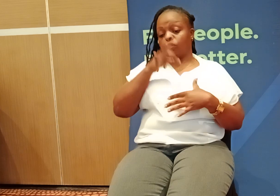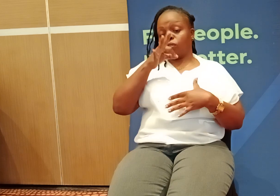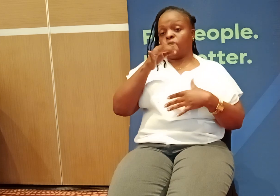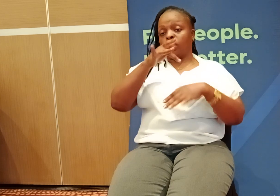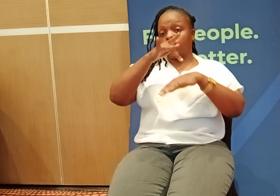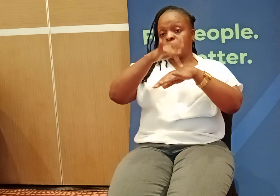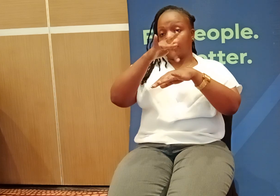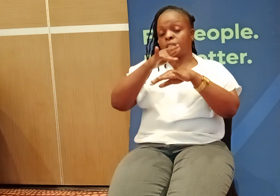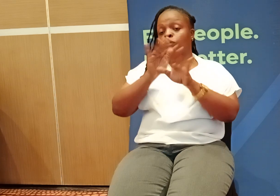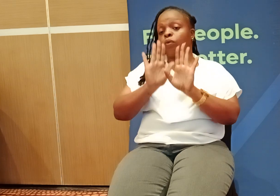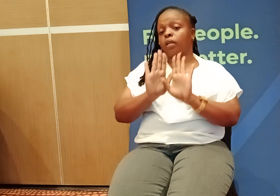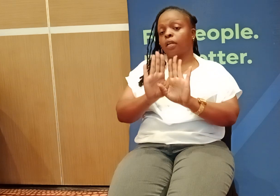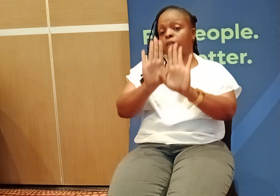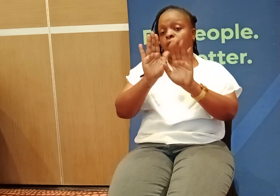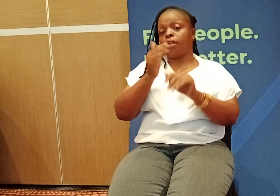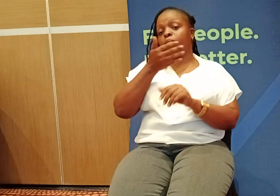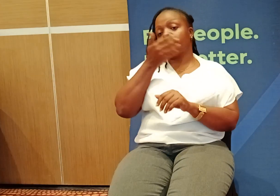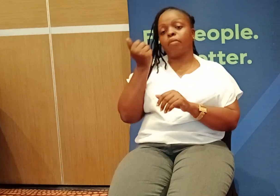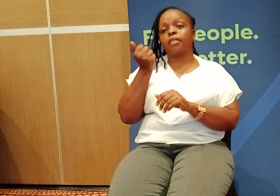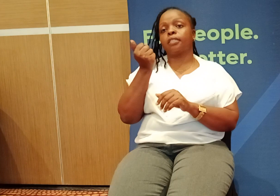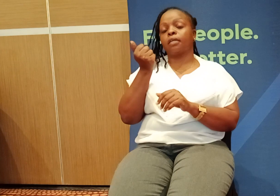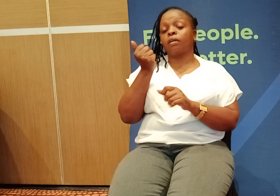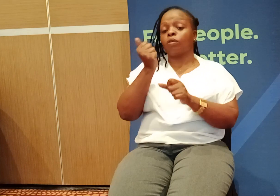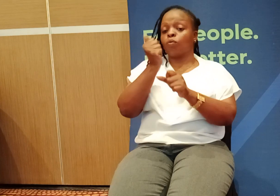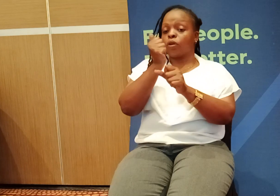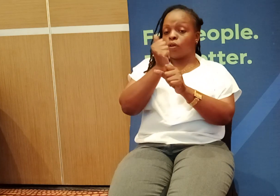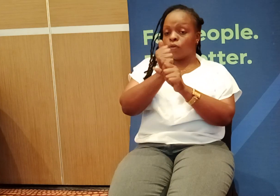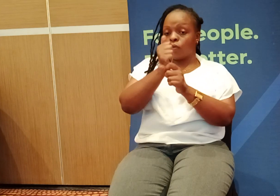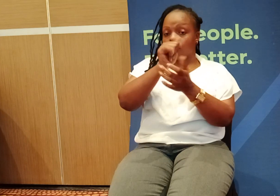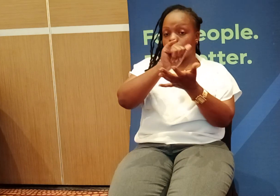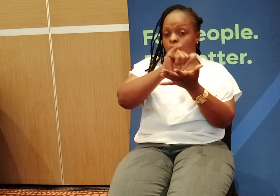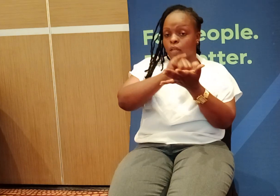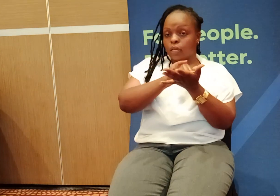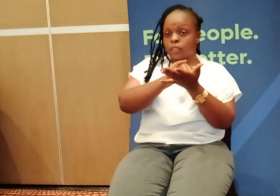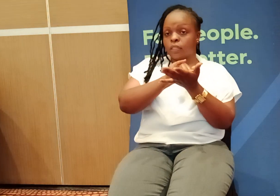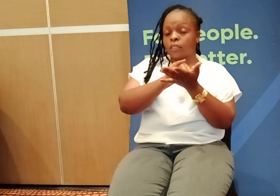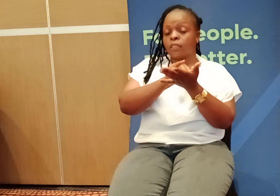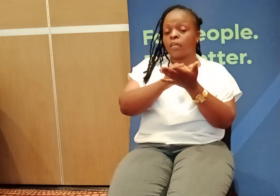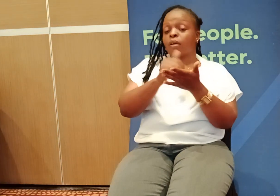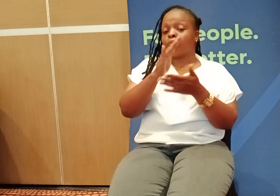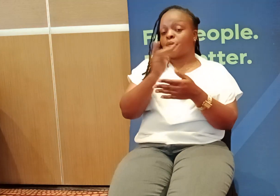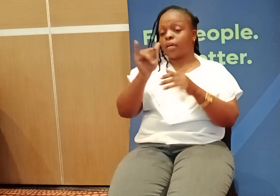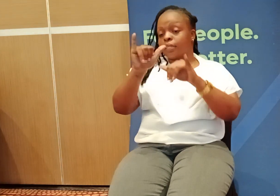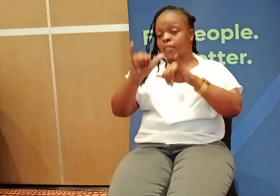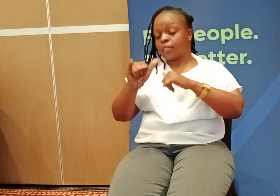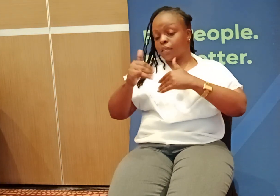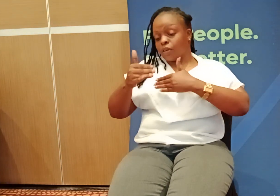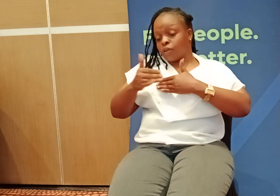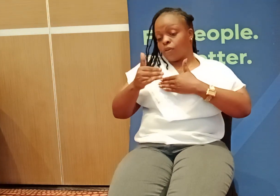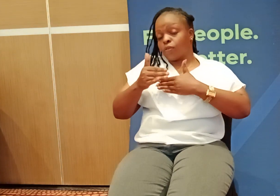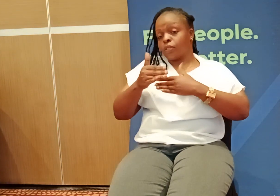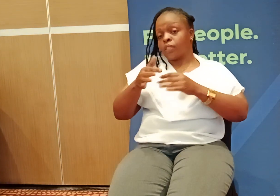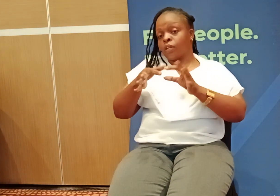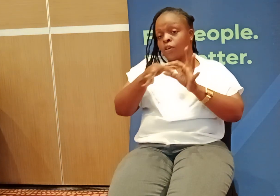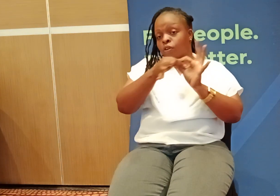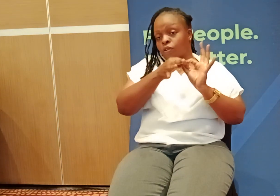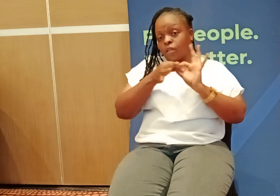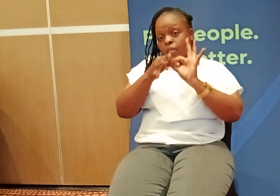them better. We will do that by being closer, by being connected and by being